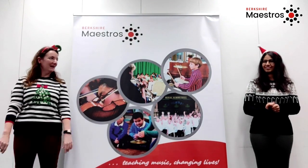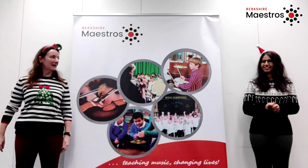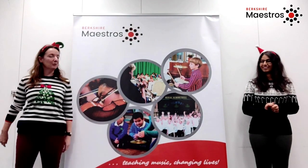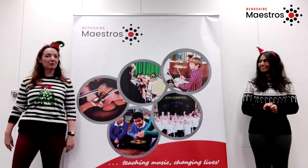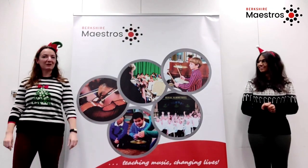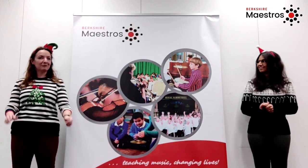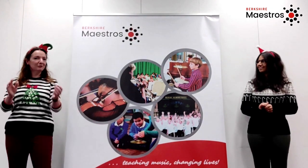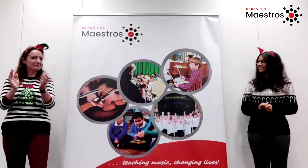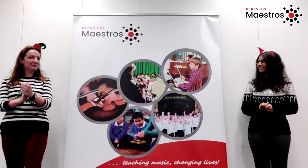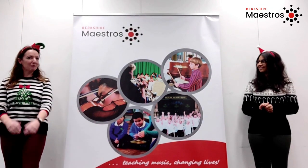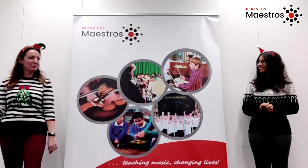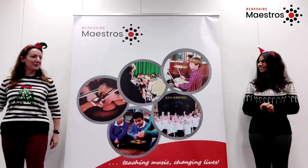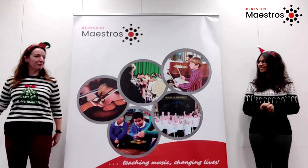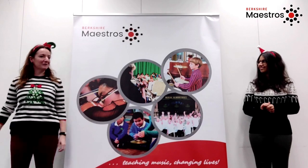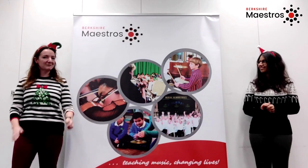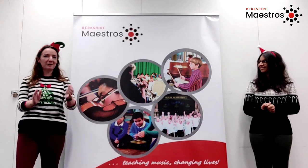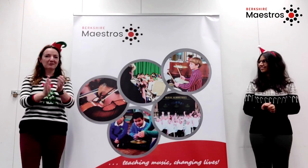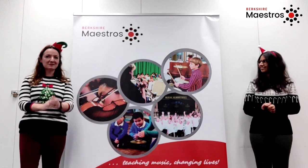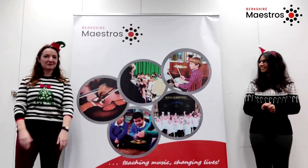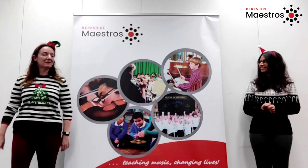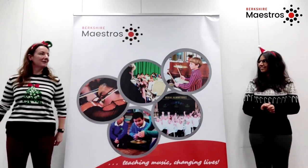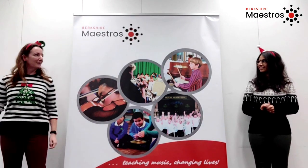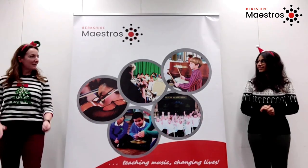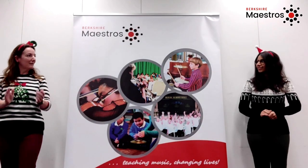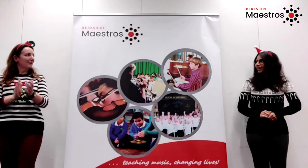and all the way through, remembering to pulse.